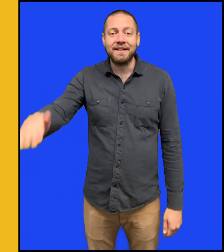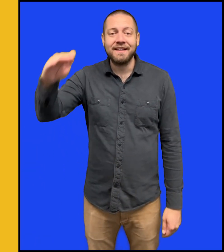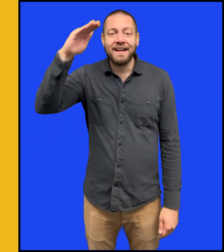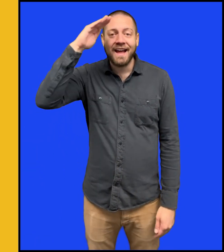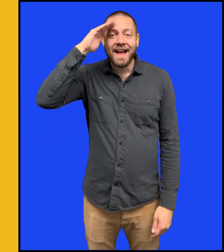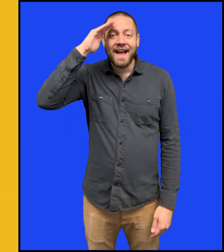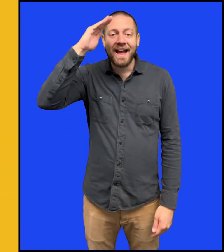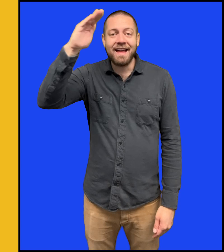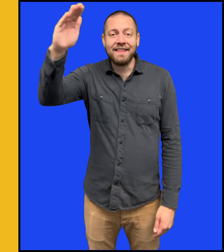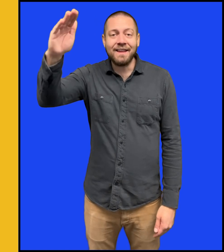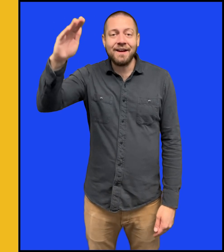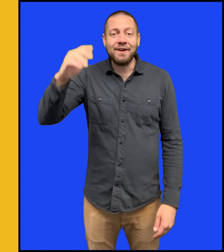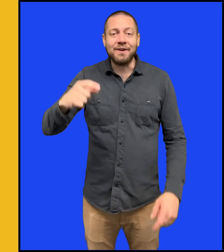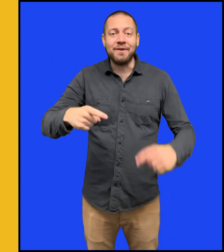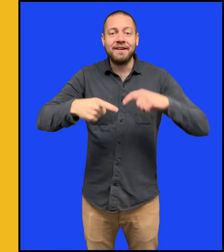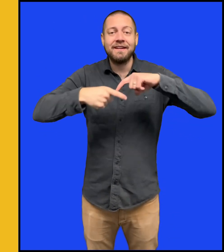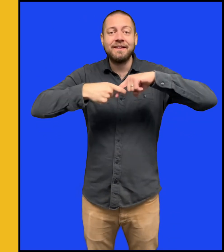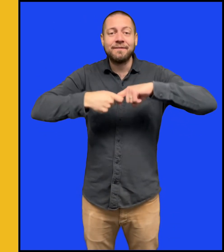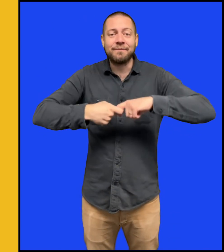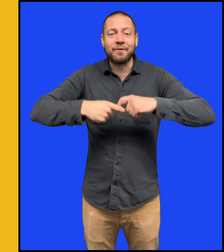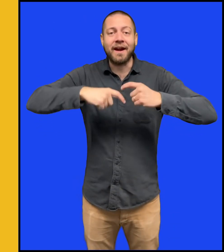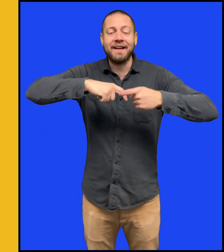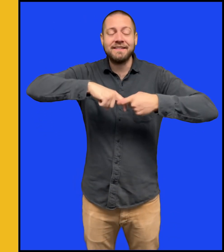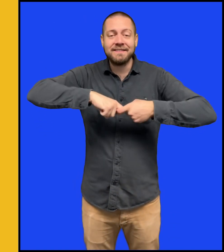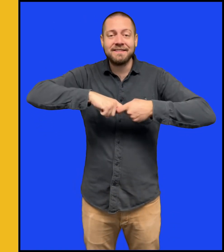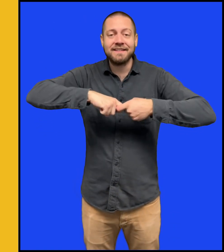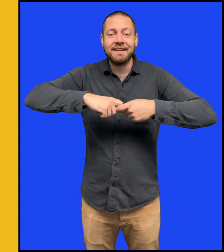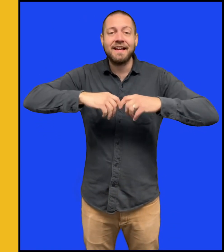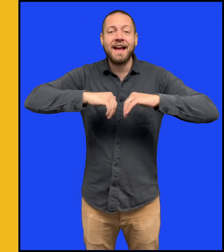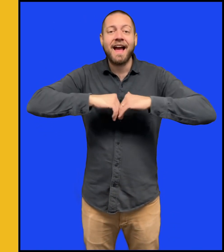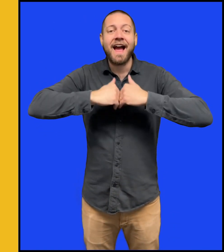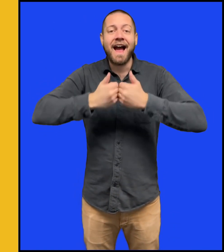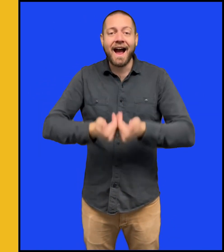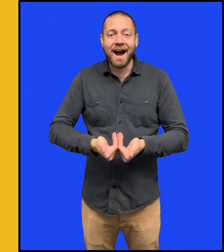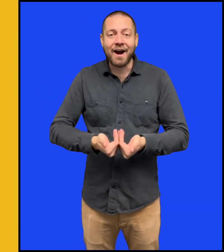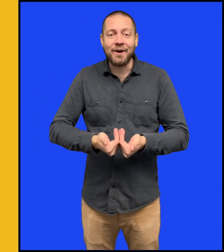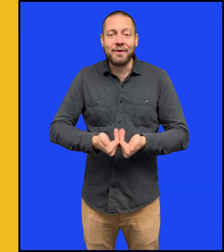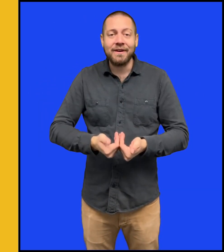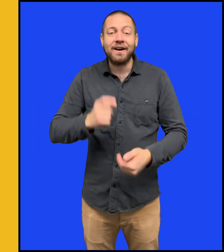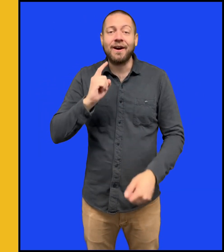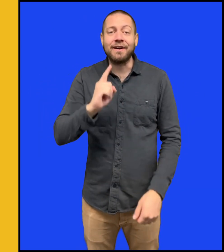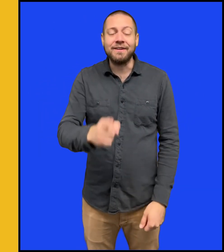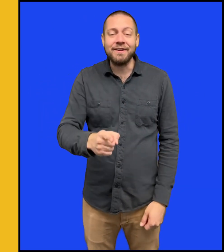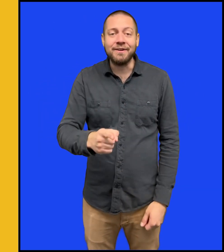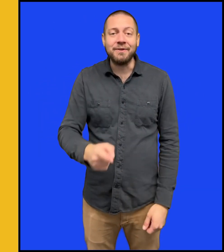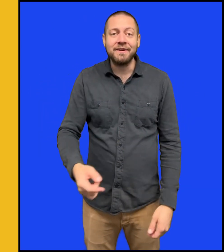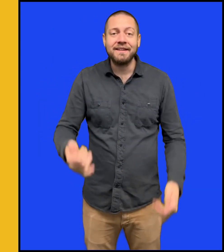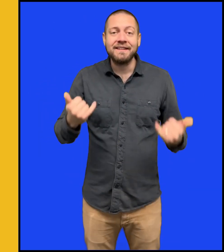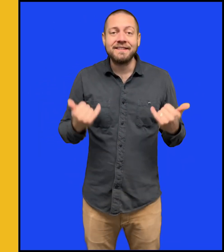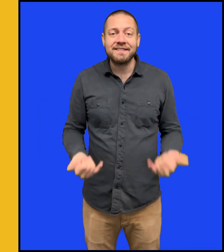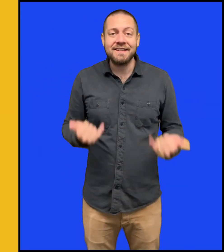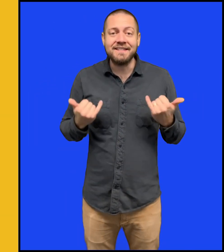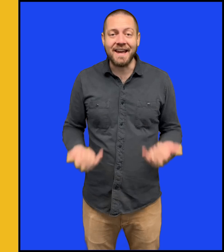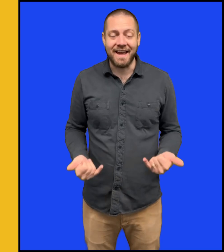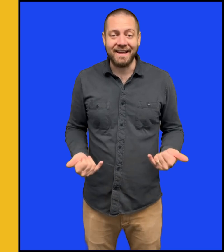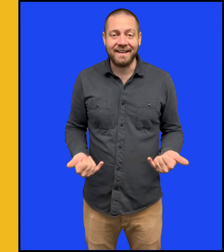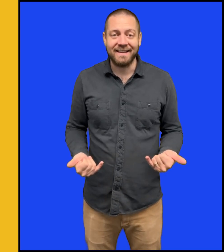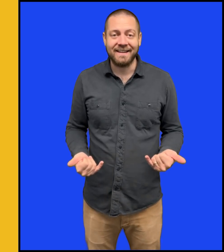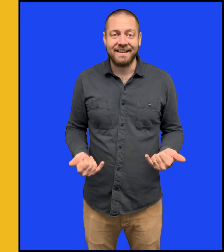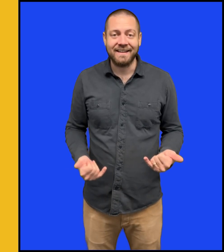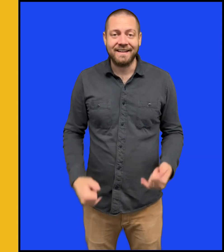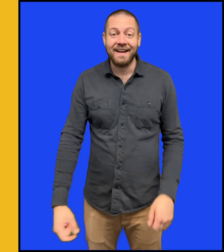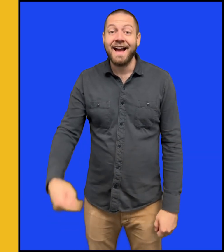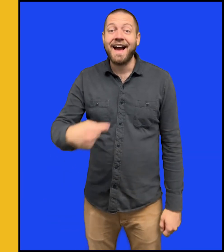time. Hello, friends. How are you today?